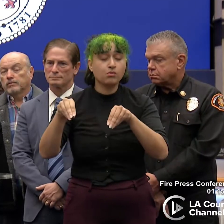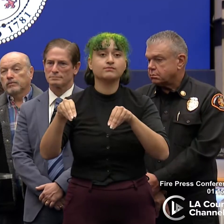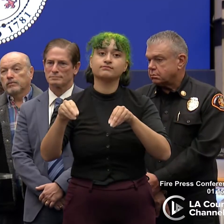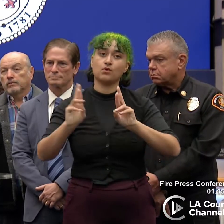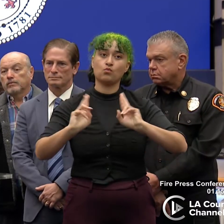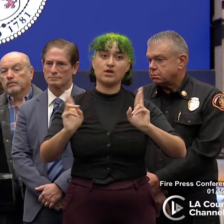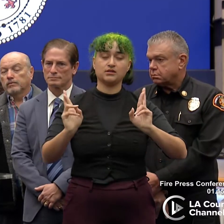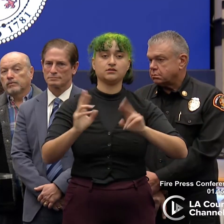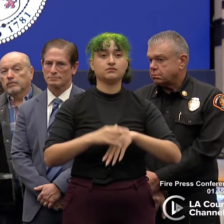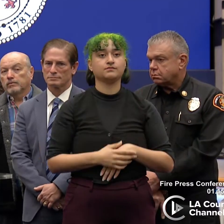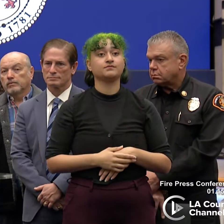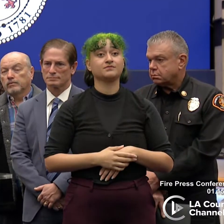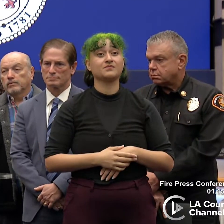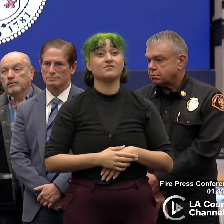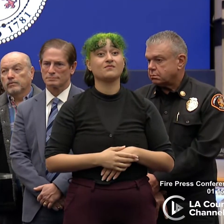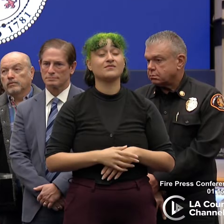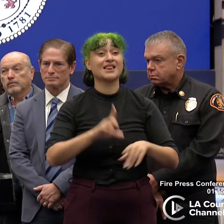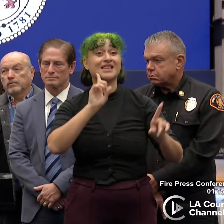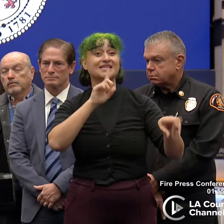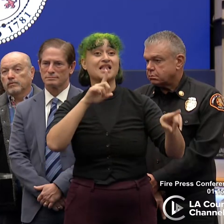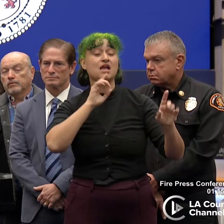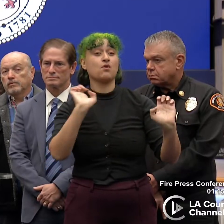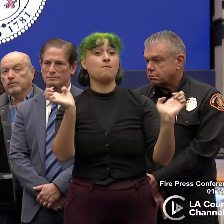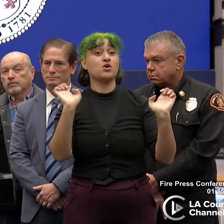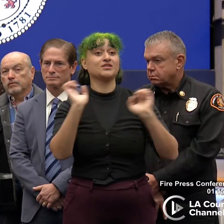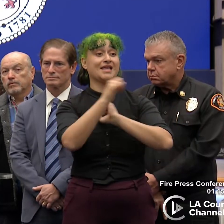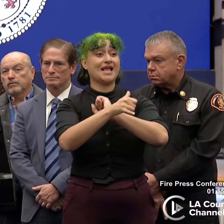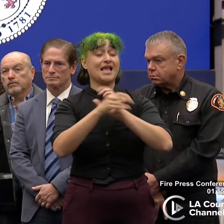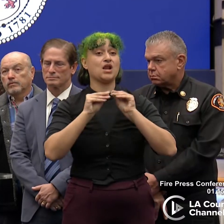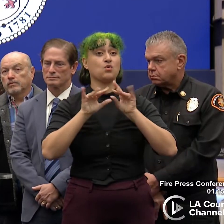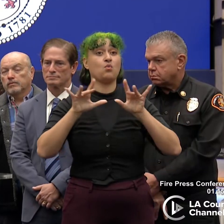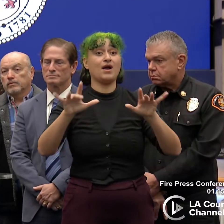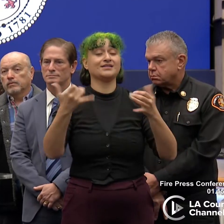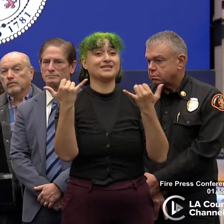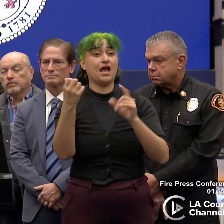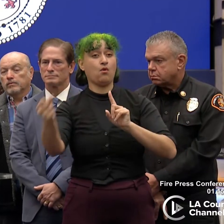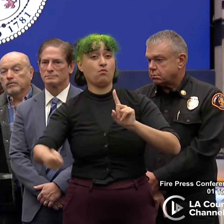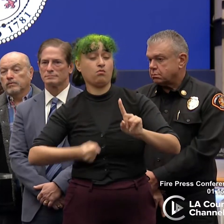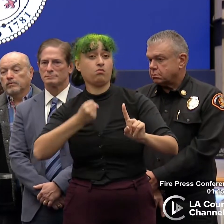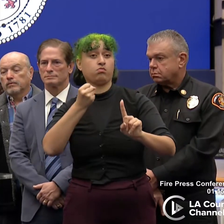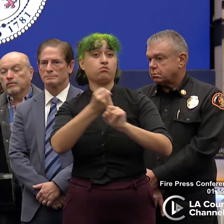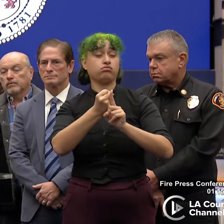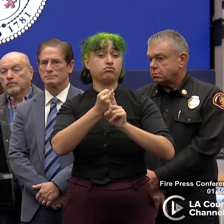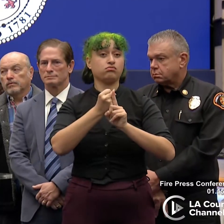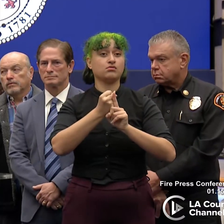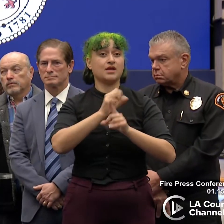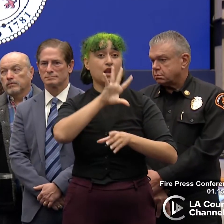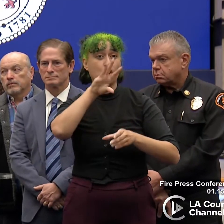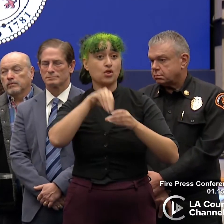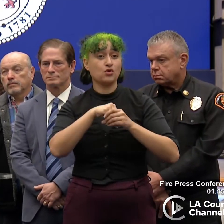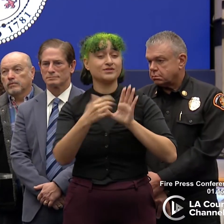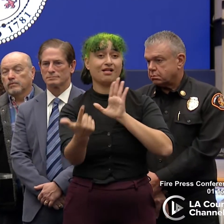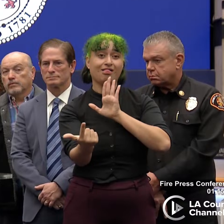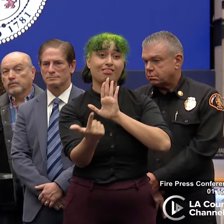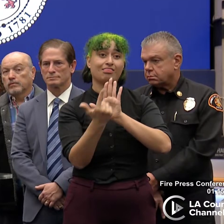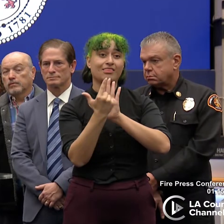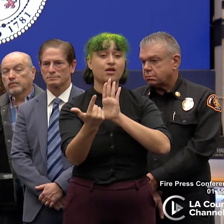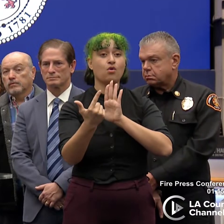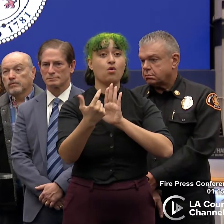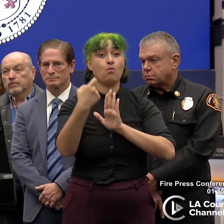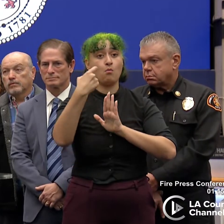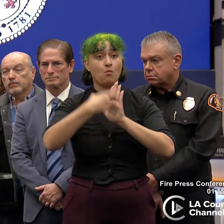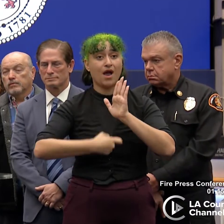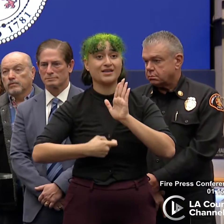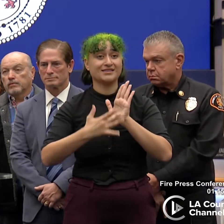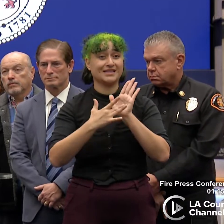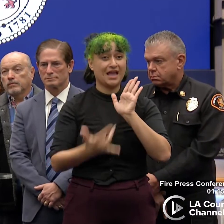The declaration of emergency countywide has gone into effect and includes illegal price